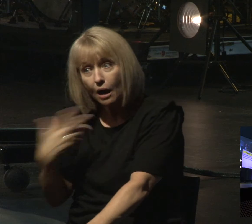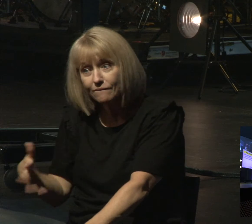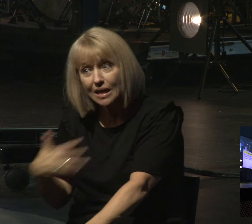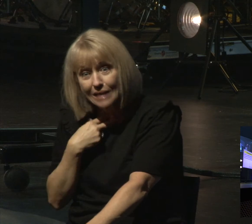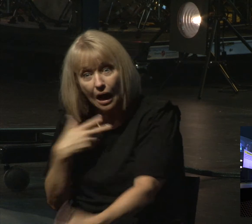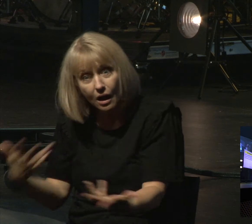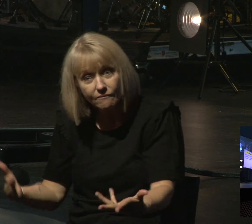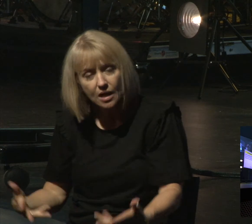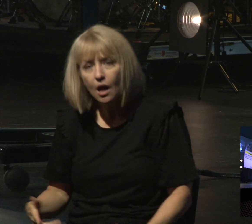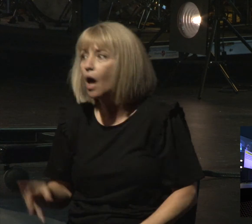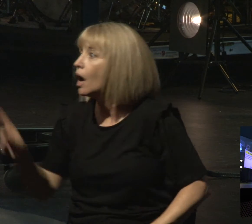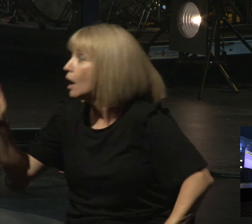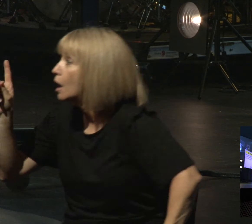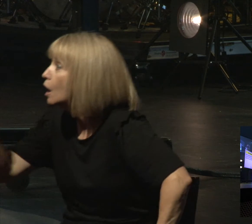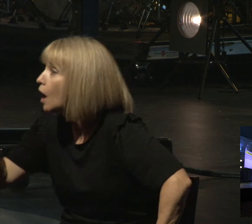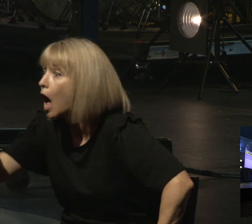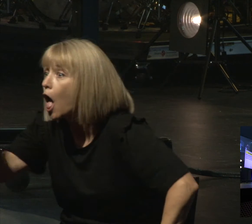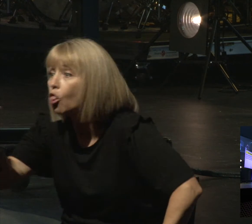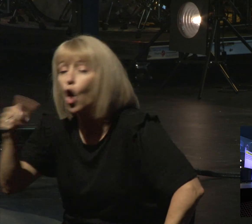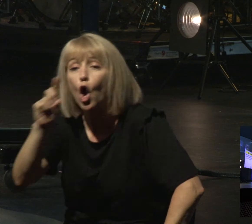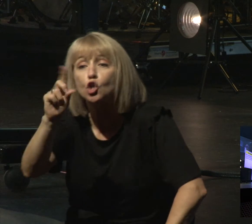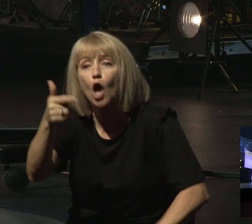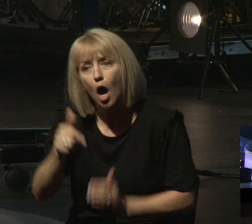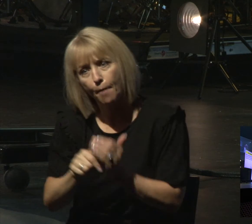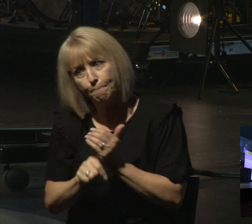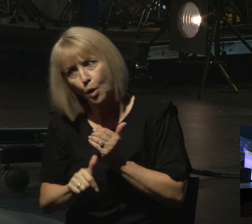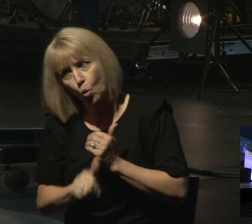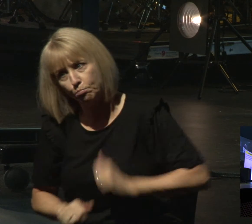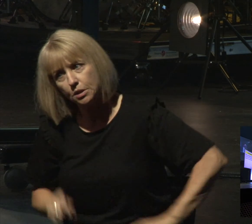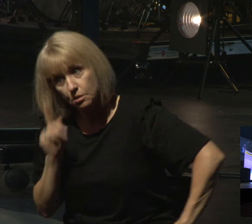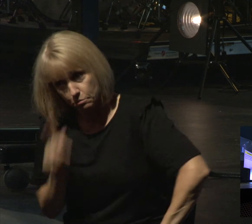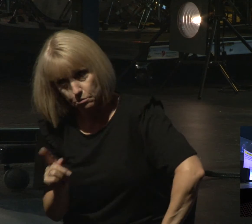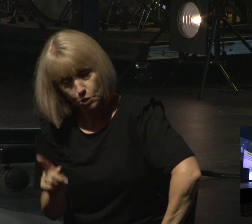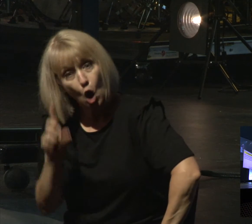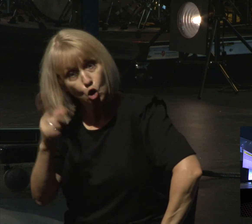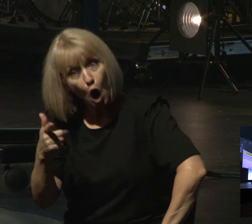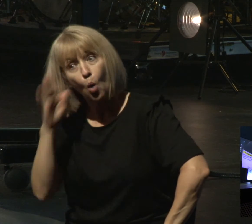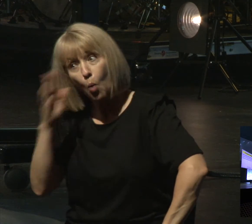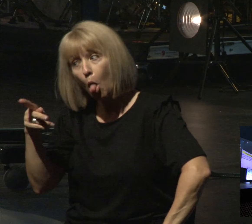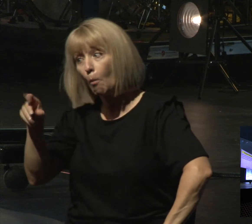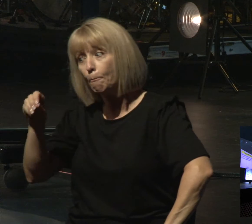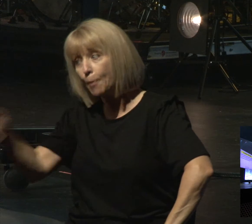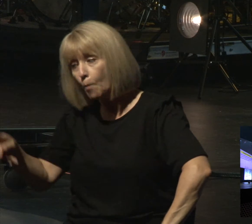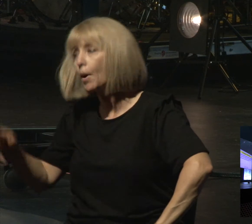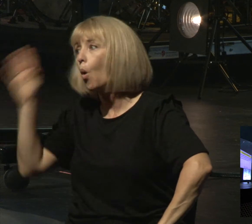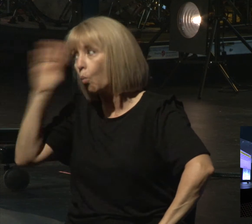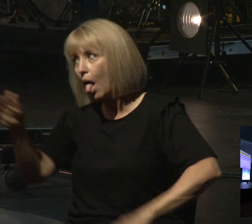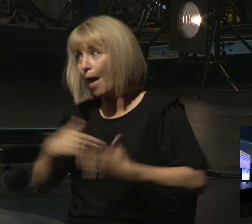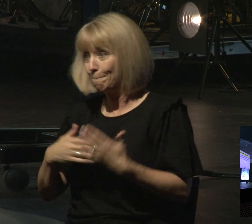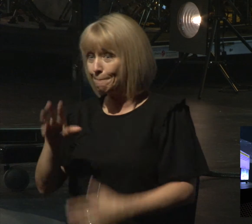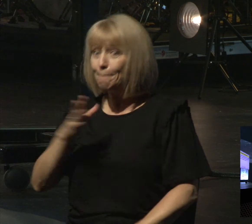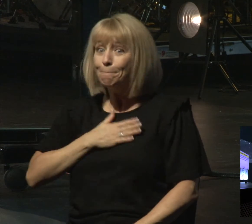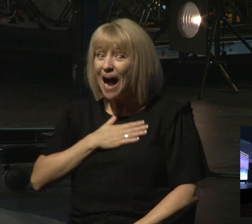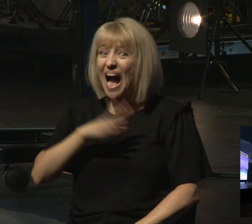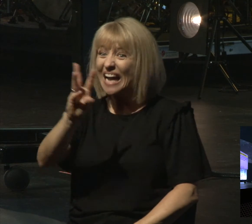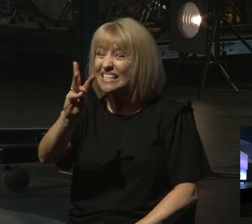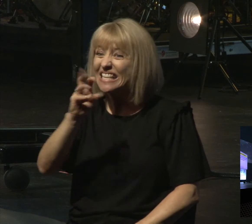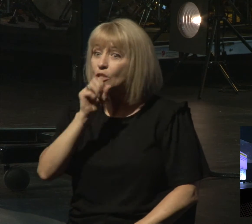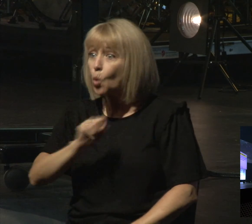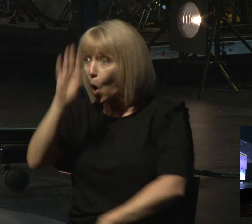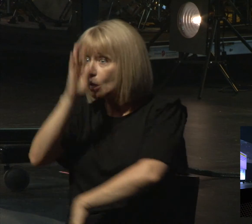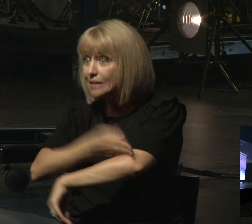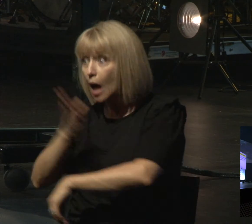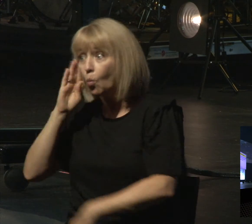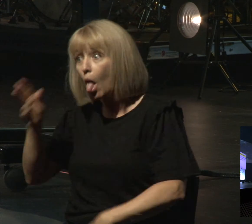Dogs, they poo everywhere. I have a 6-year-old son who does that. I don't need a dog that I've counted